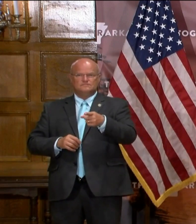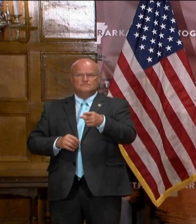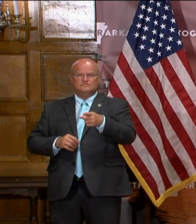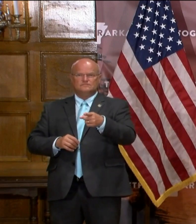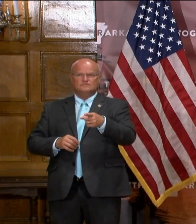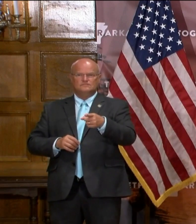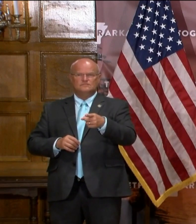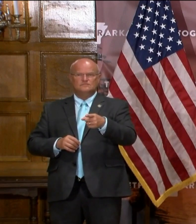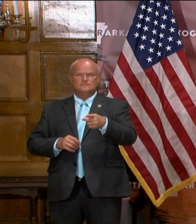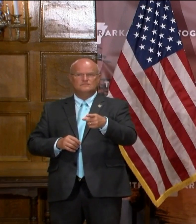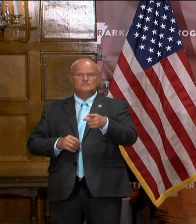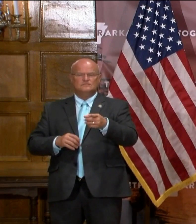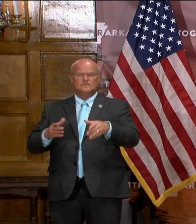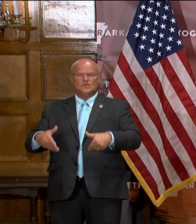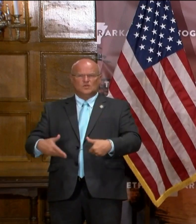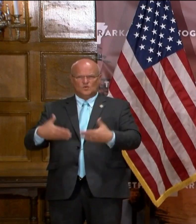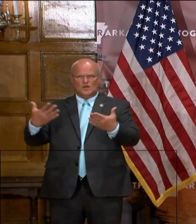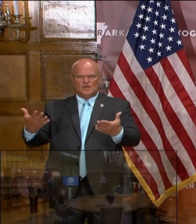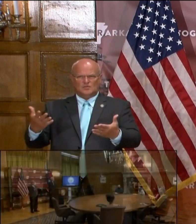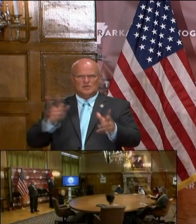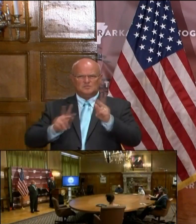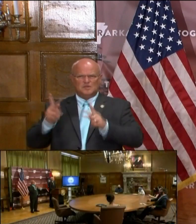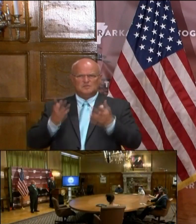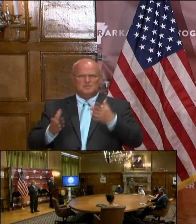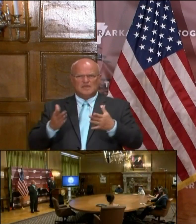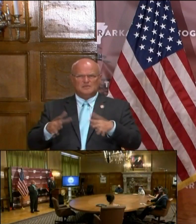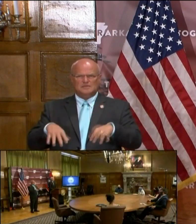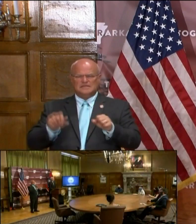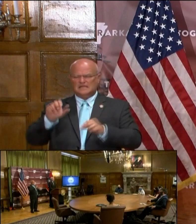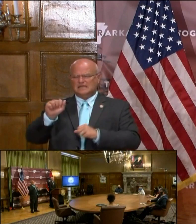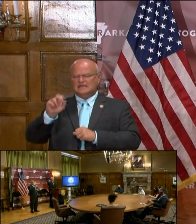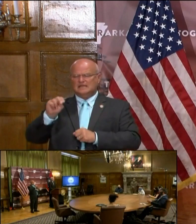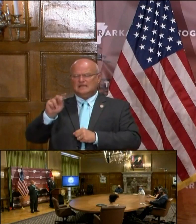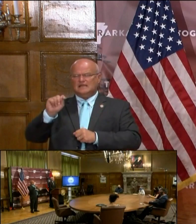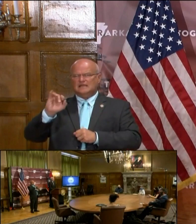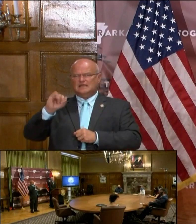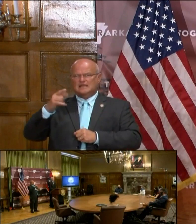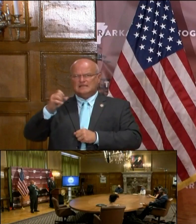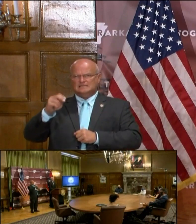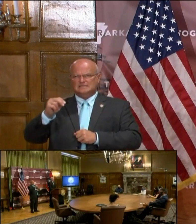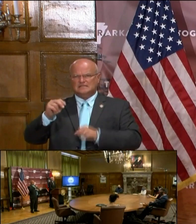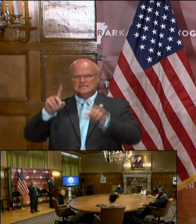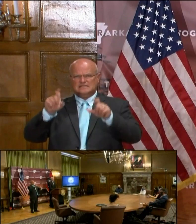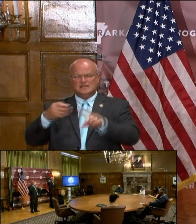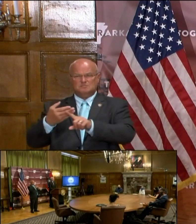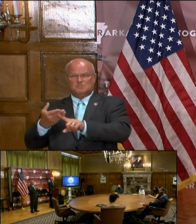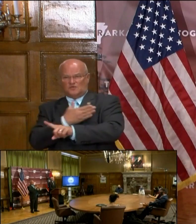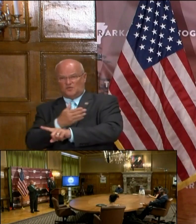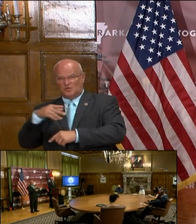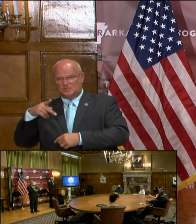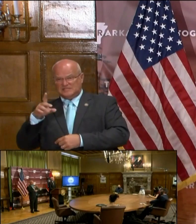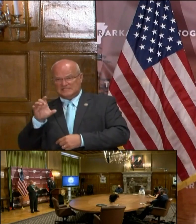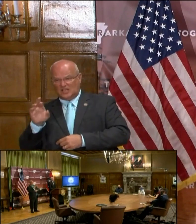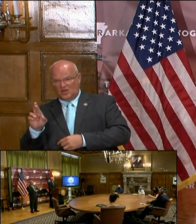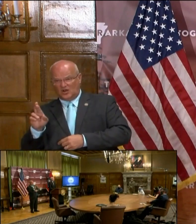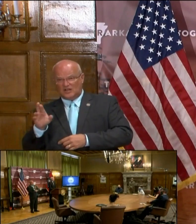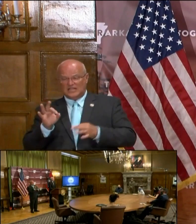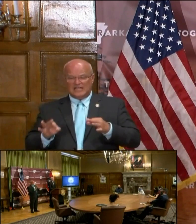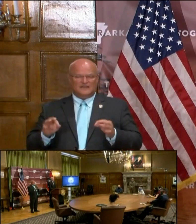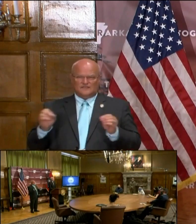would you almost recommend Arkansans to maybe take that antigen test before getting the PCR test now, especially